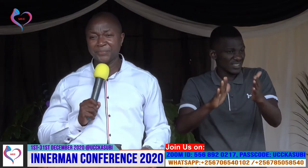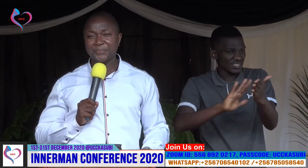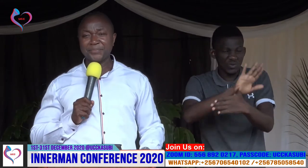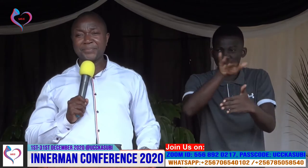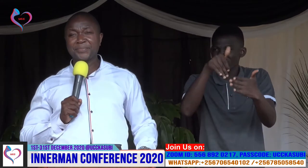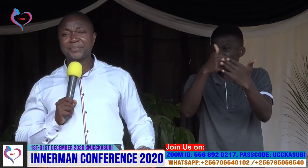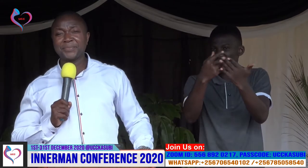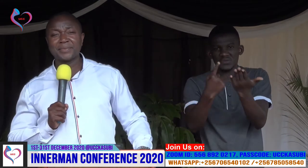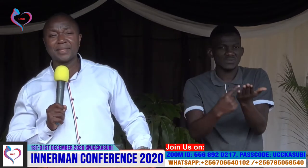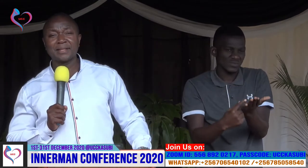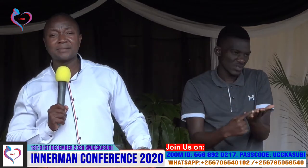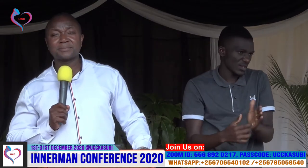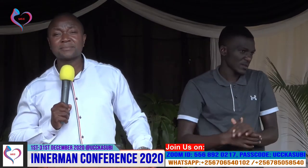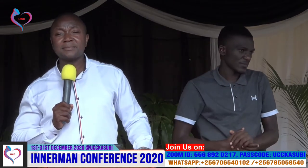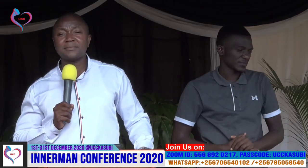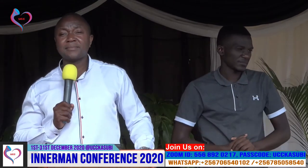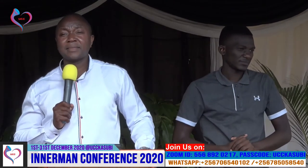country.